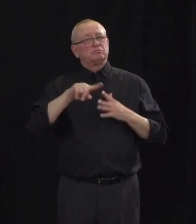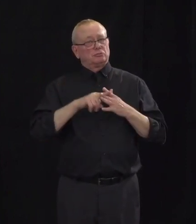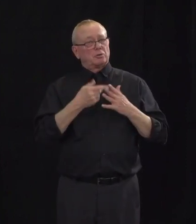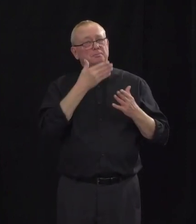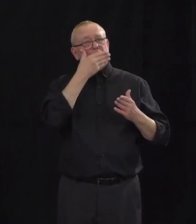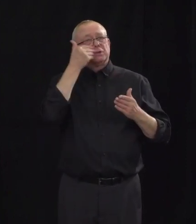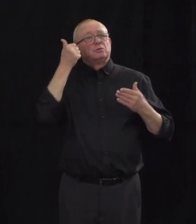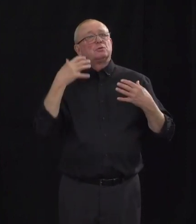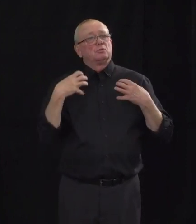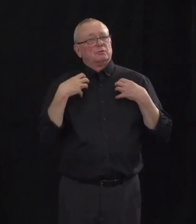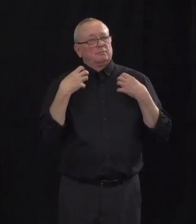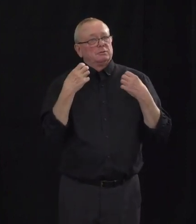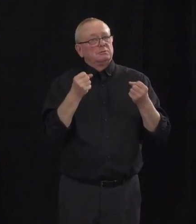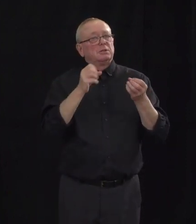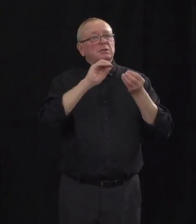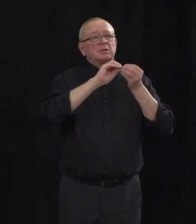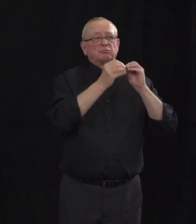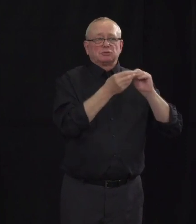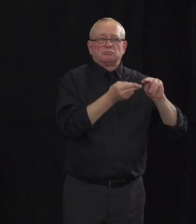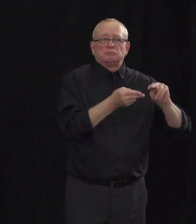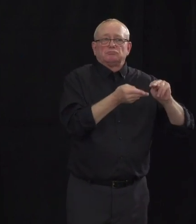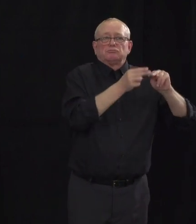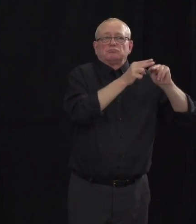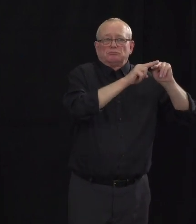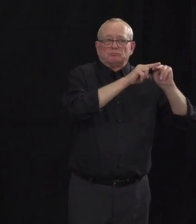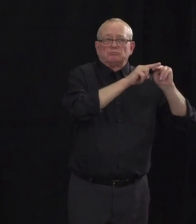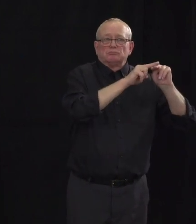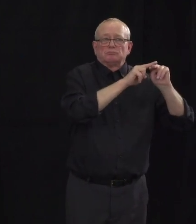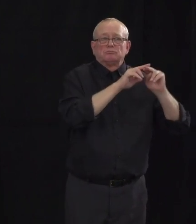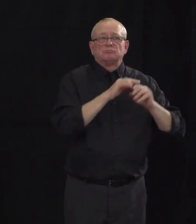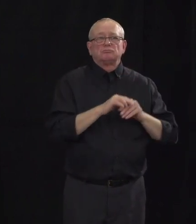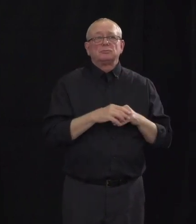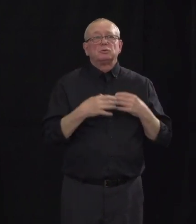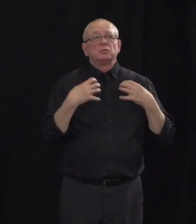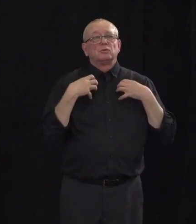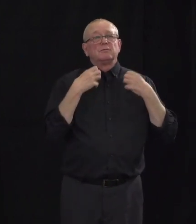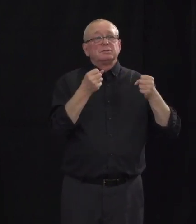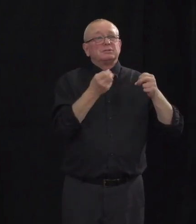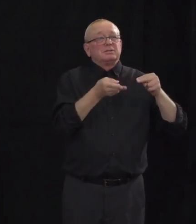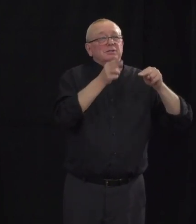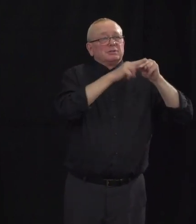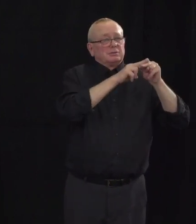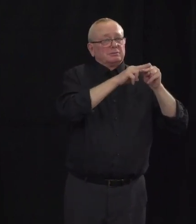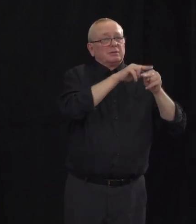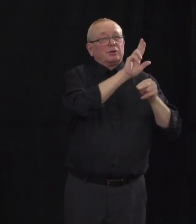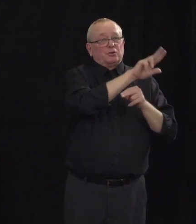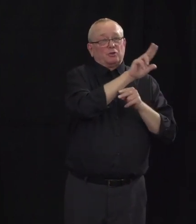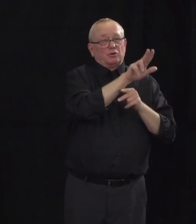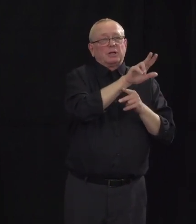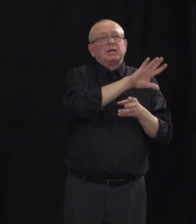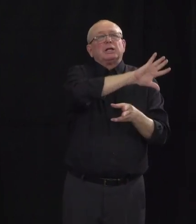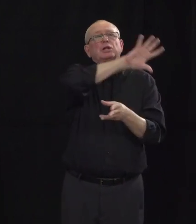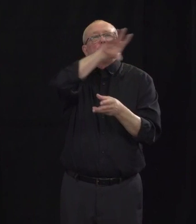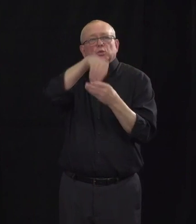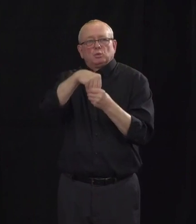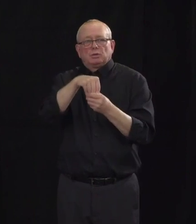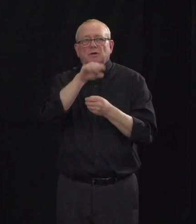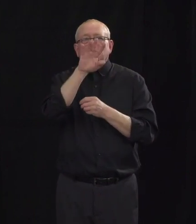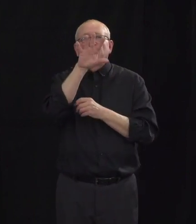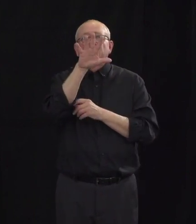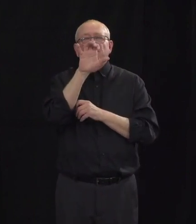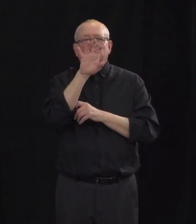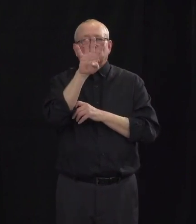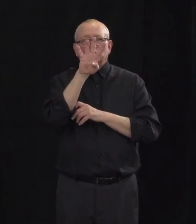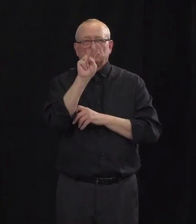are included in the 542 total cases. As you know, our approach since we learned of this virus has been